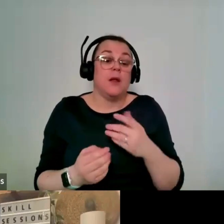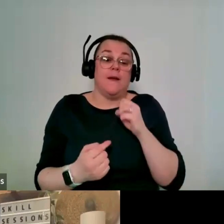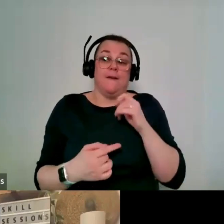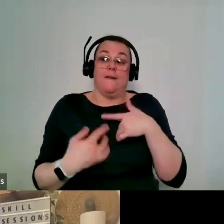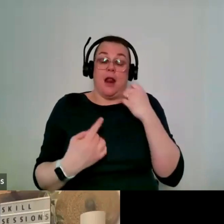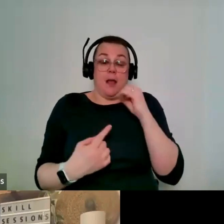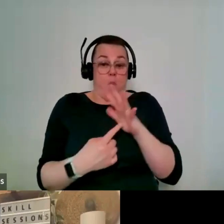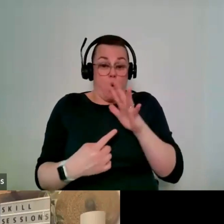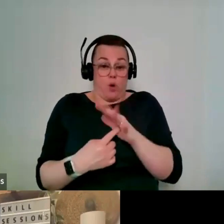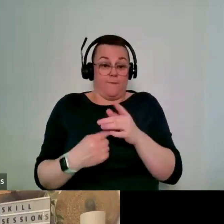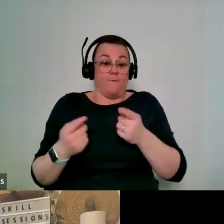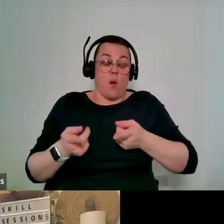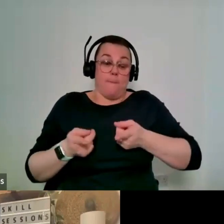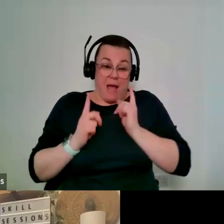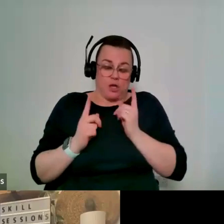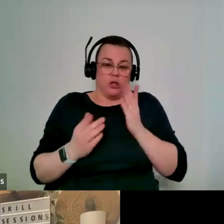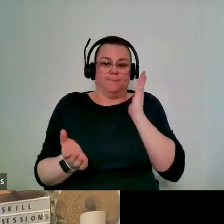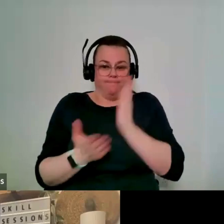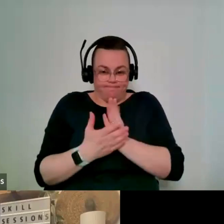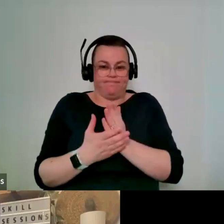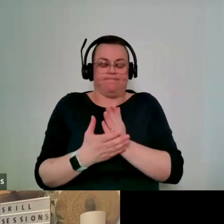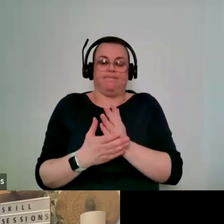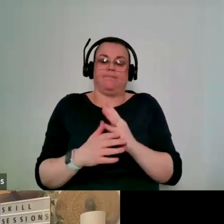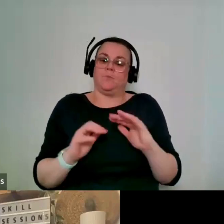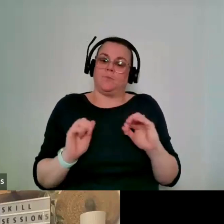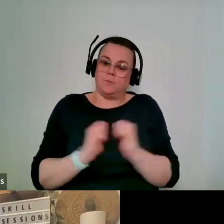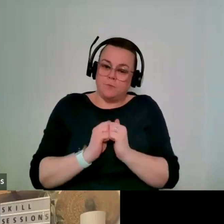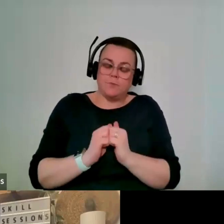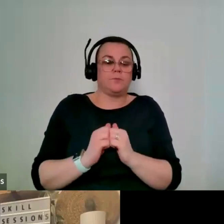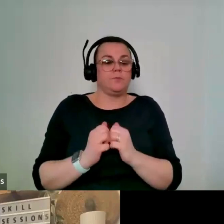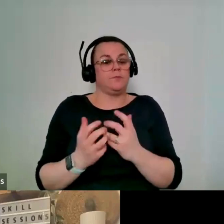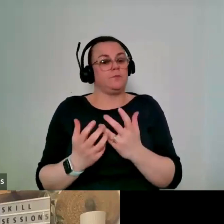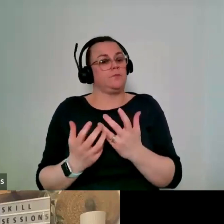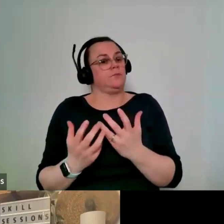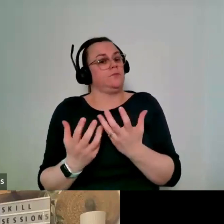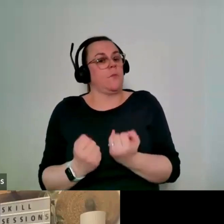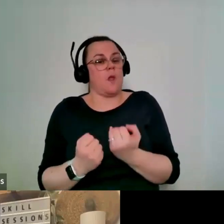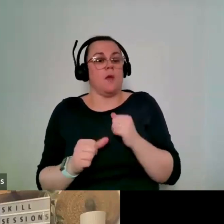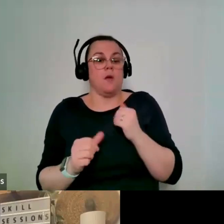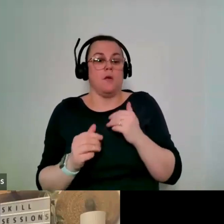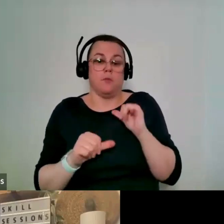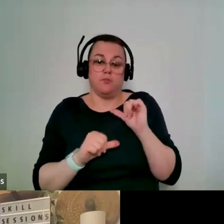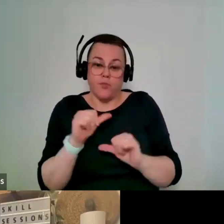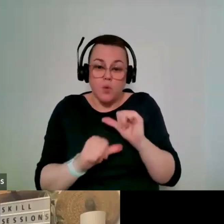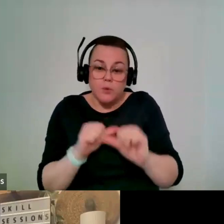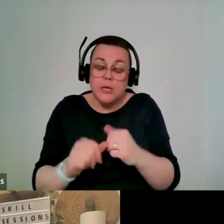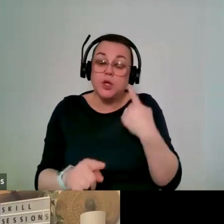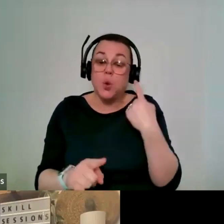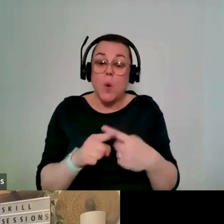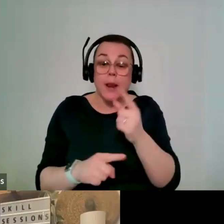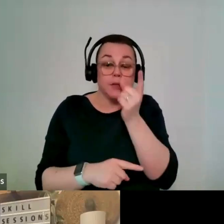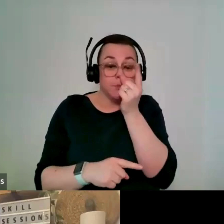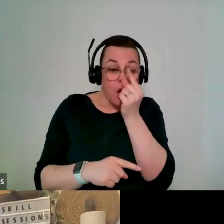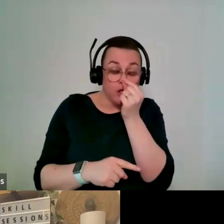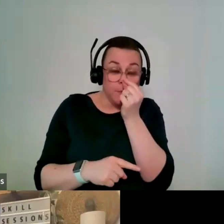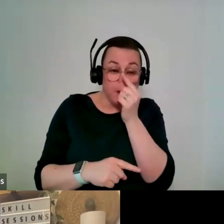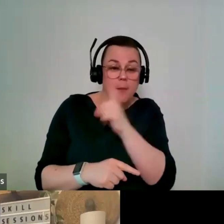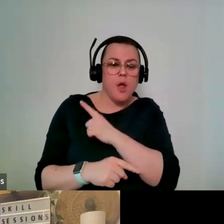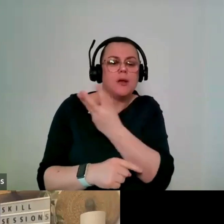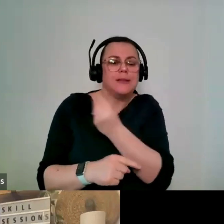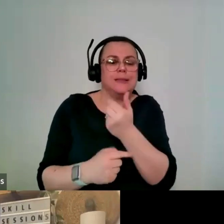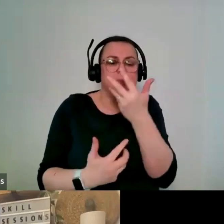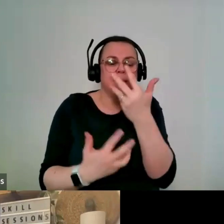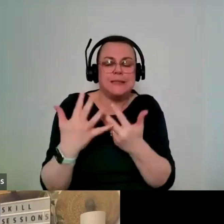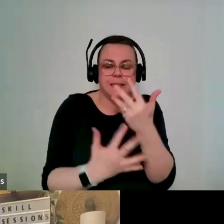for managers to really get on board the whole process as quickly as possible, because, there are some statistics